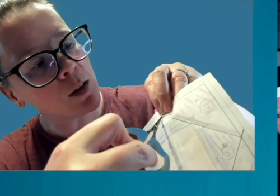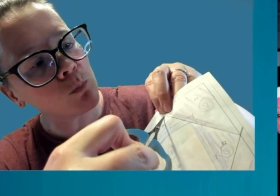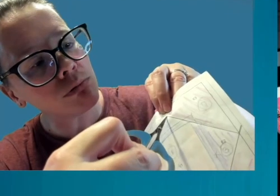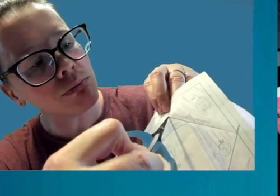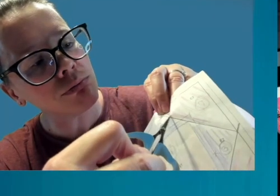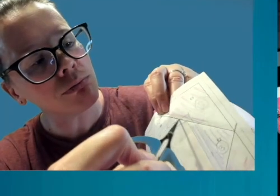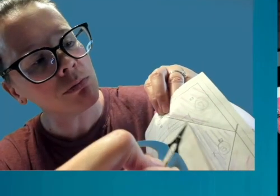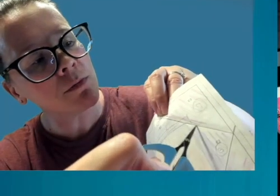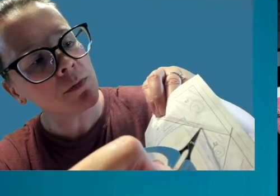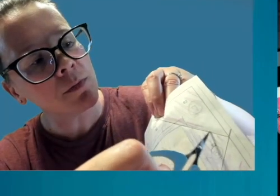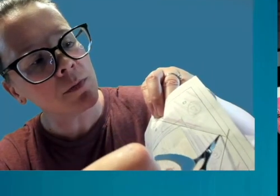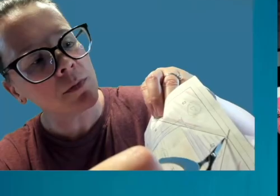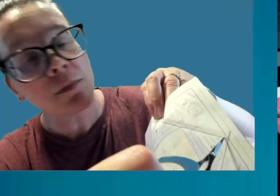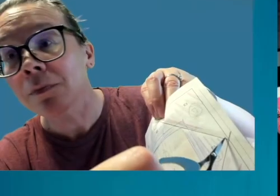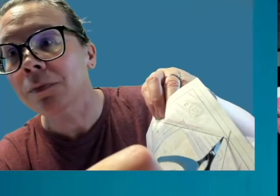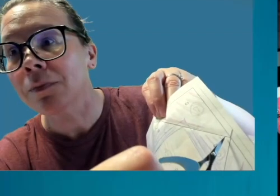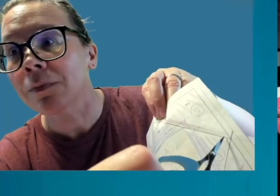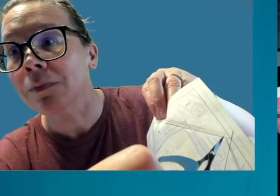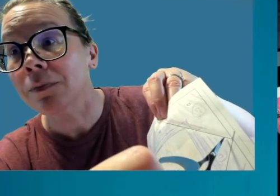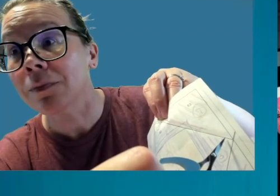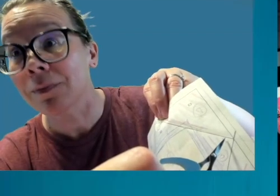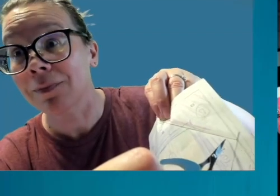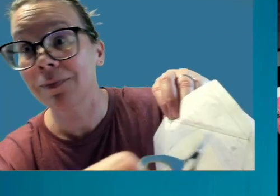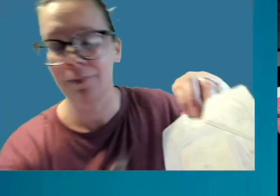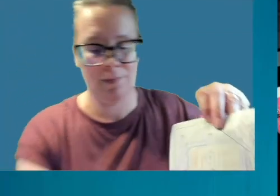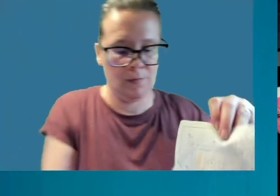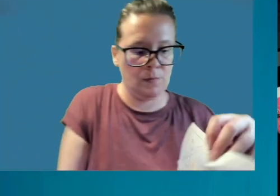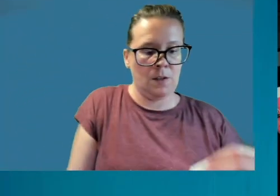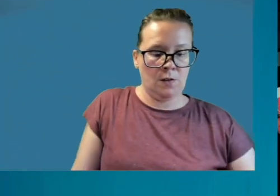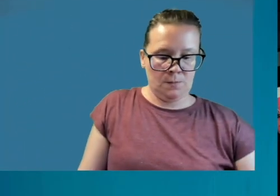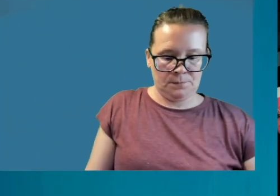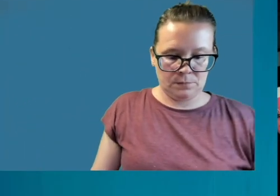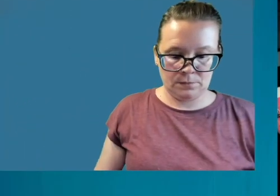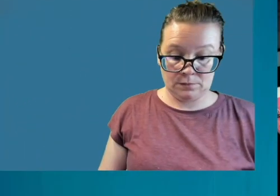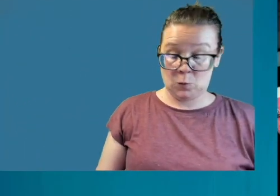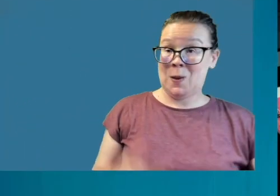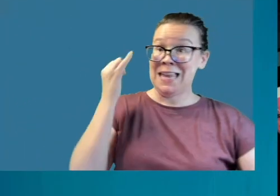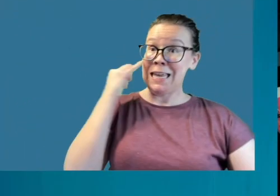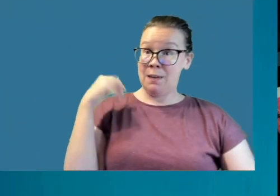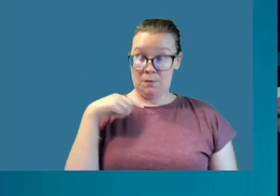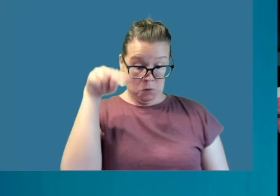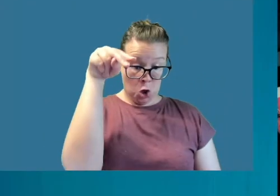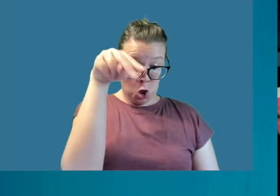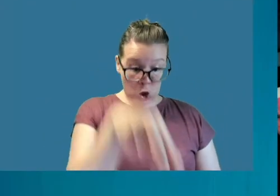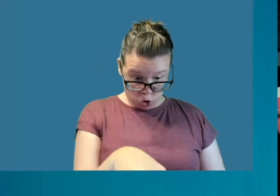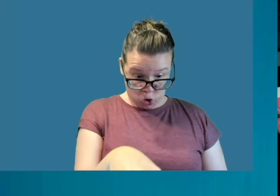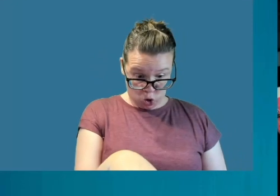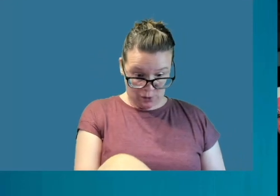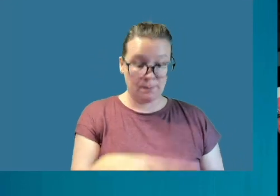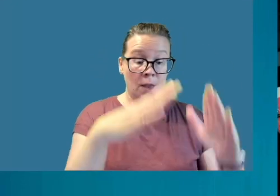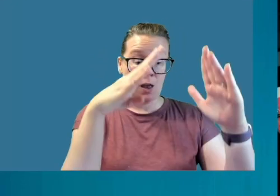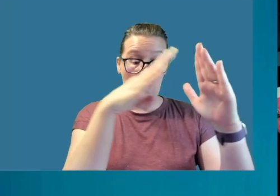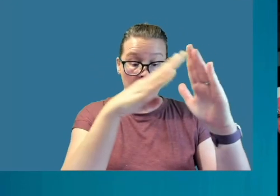outside. And you want to make sure you sew along that pencil line that you drew. So start past